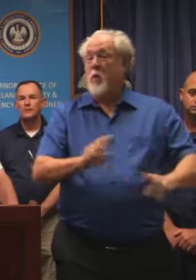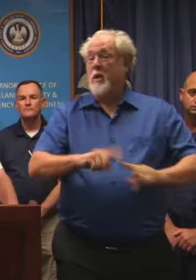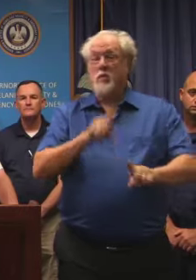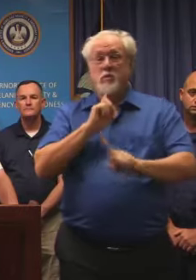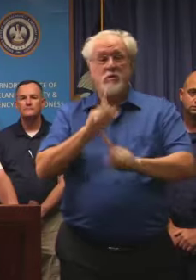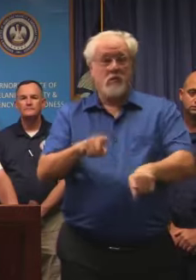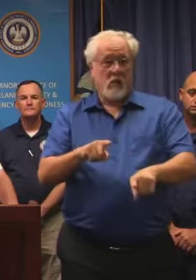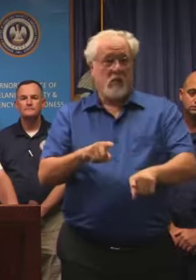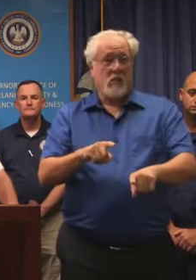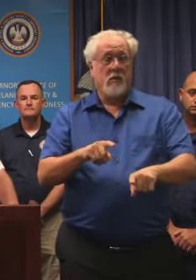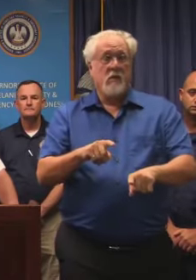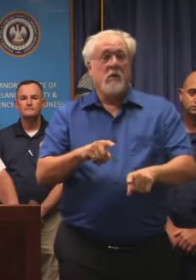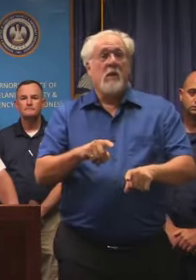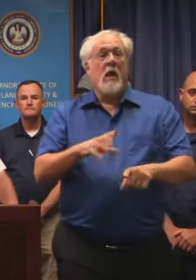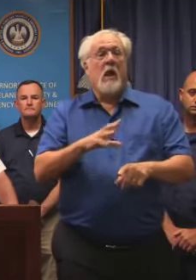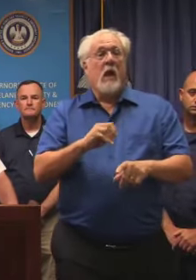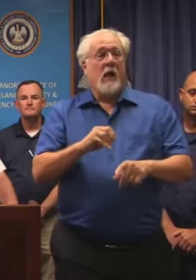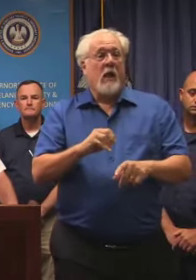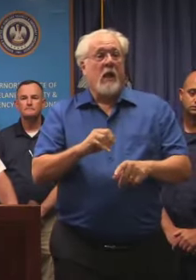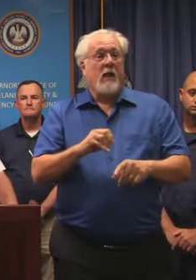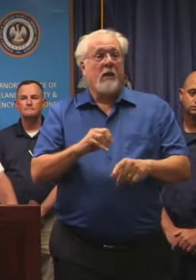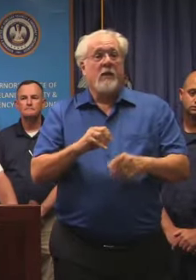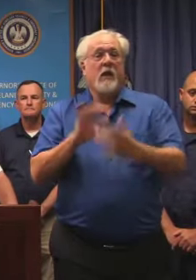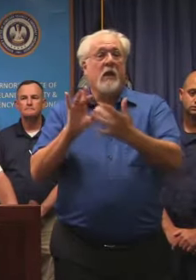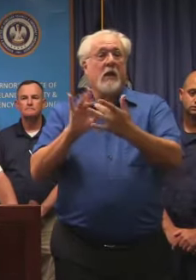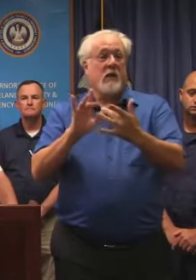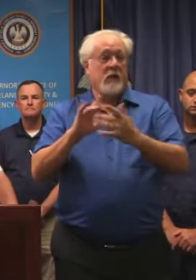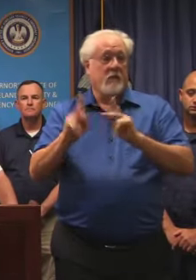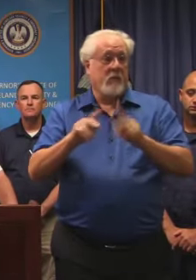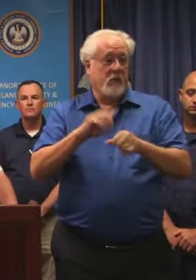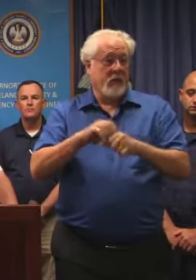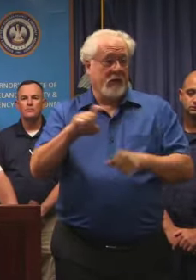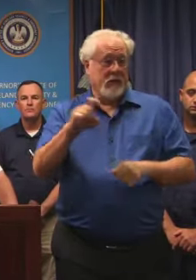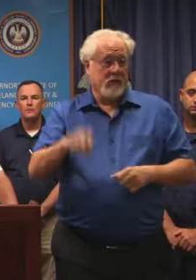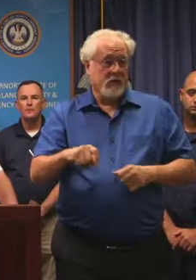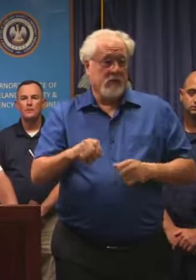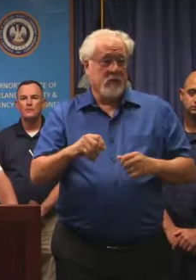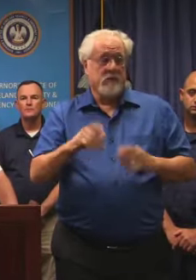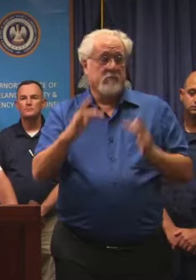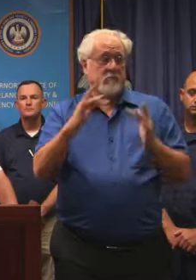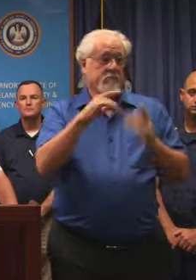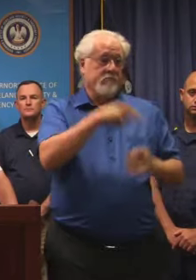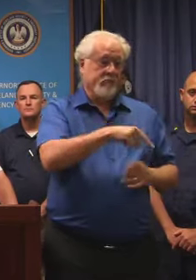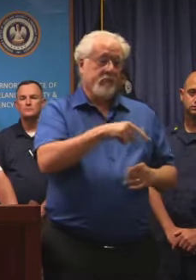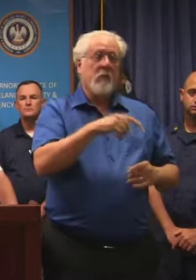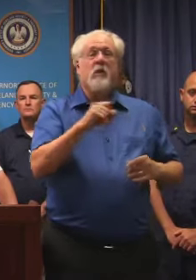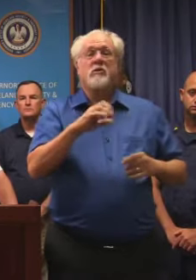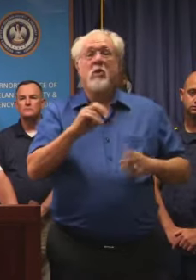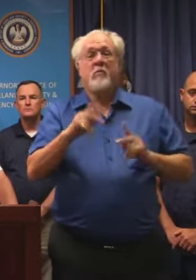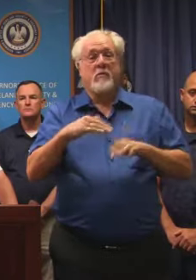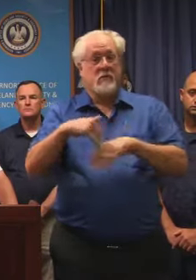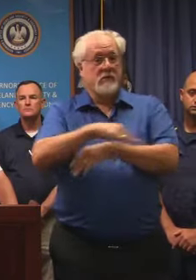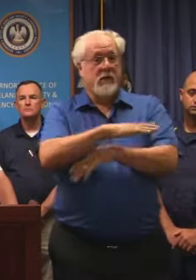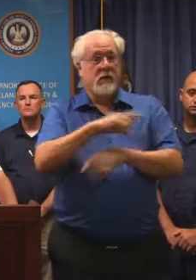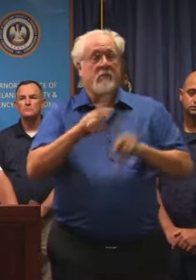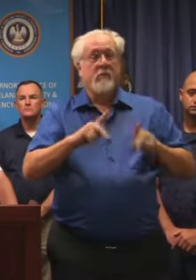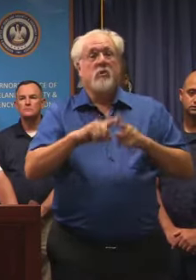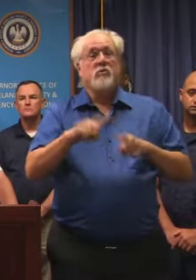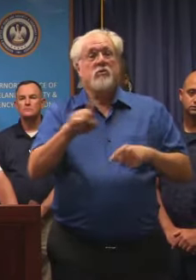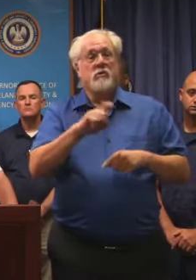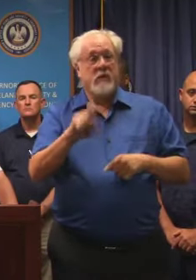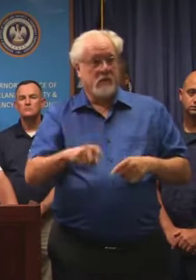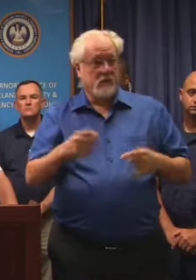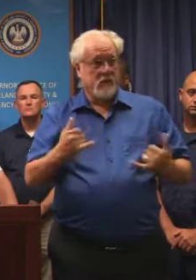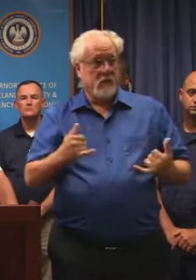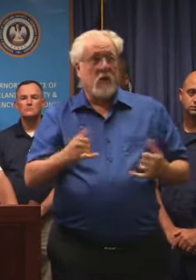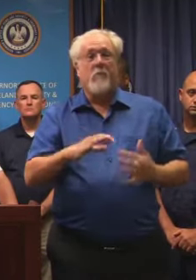in Louisiana and are in contact with their counterparts in Texas. The state is, in fact, sending personnel to Texas as we